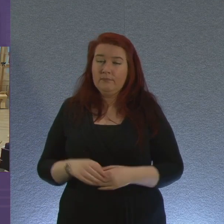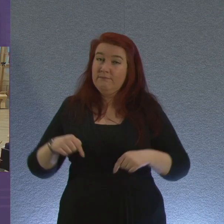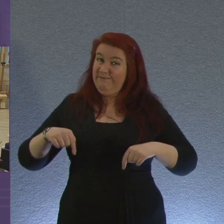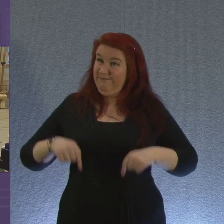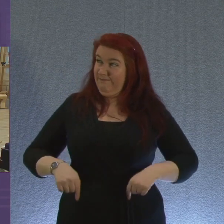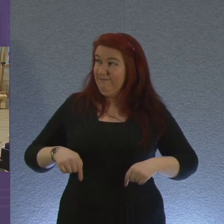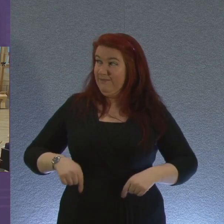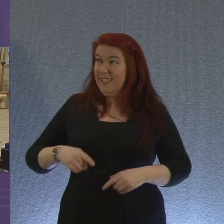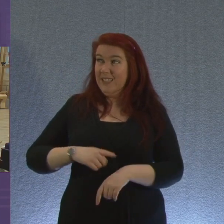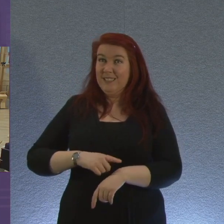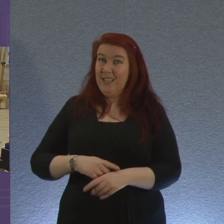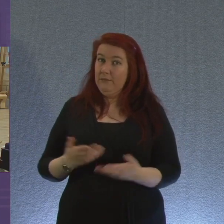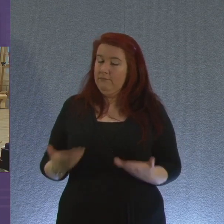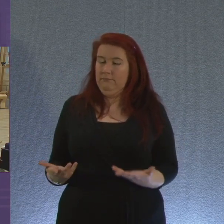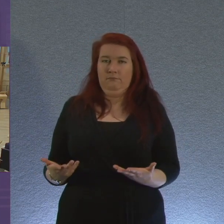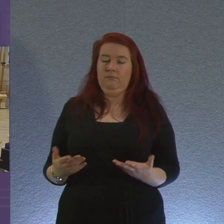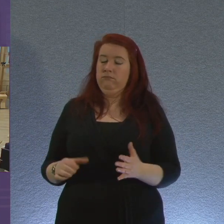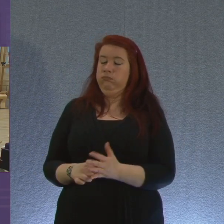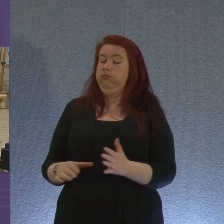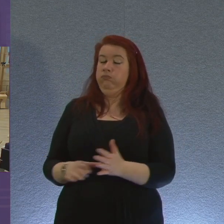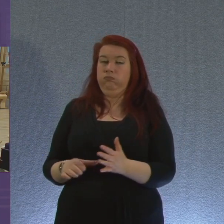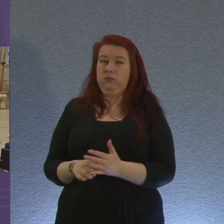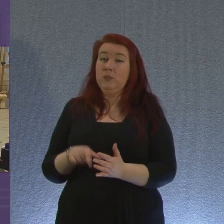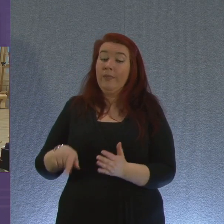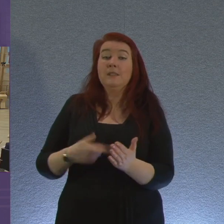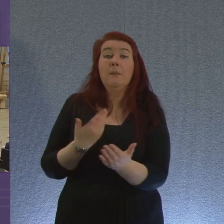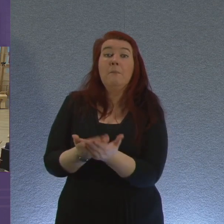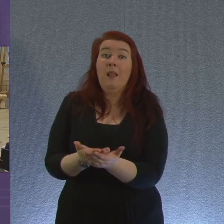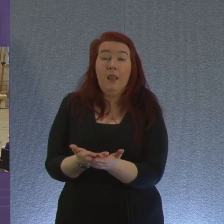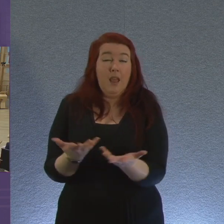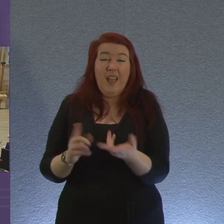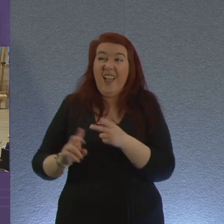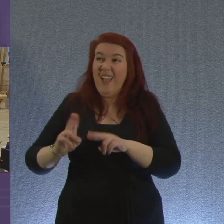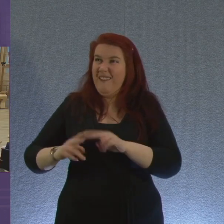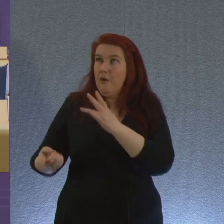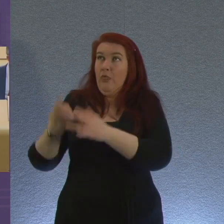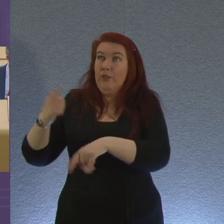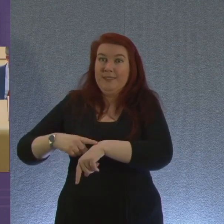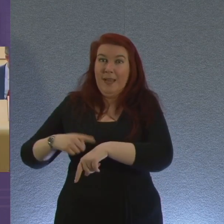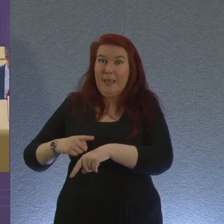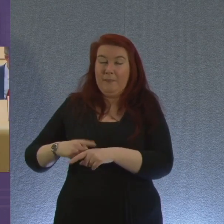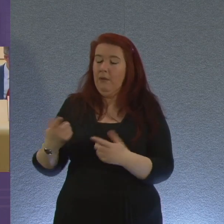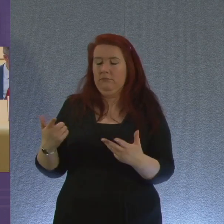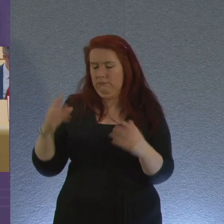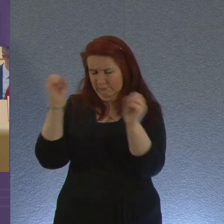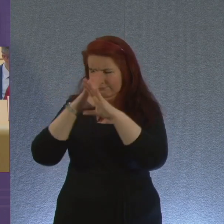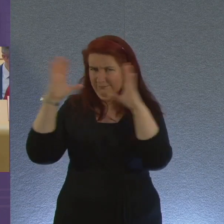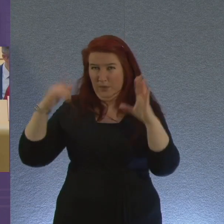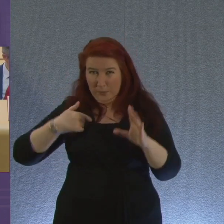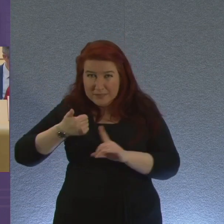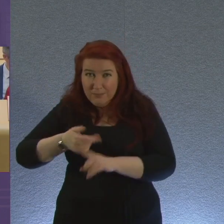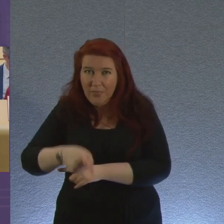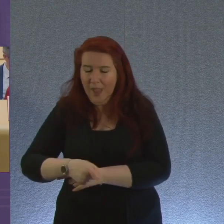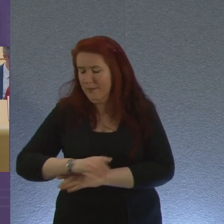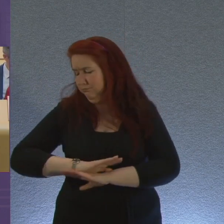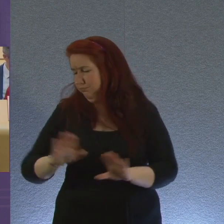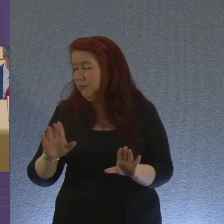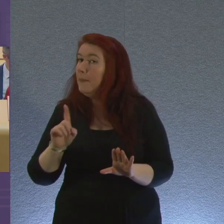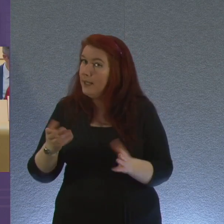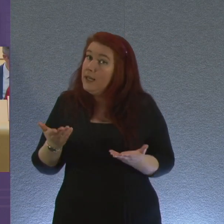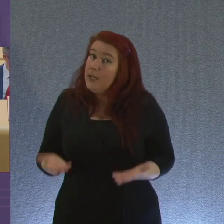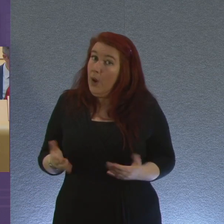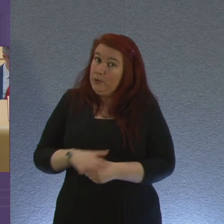difficult times, and this is a piece of legislation that in virtually any other circumstances we could not have imagined supporting, but support it we will. I thank the